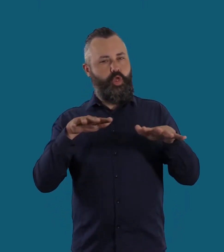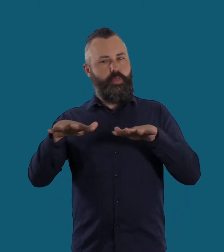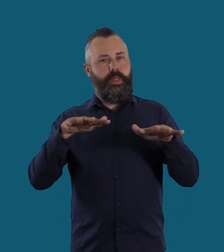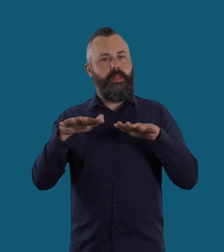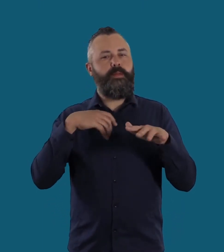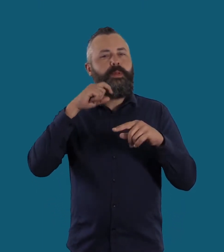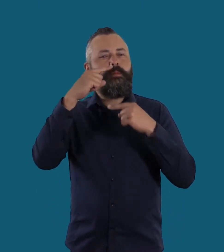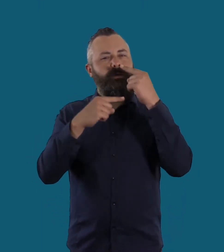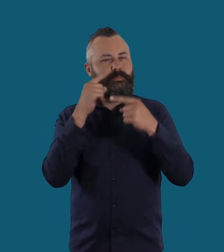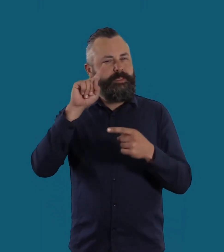I will now talk about earthquakes.